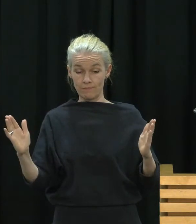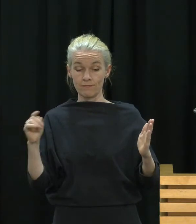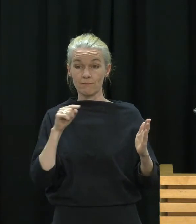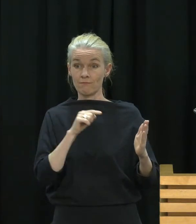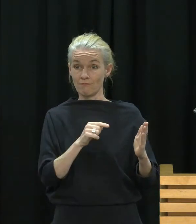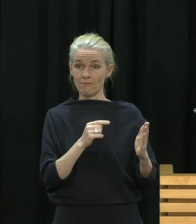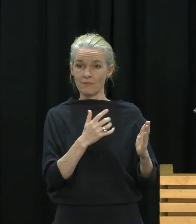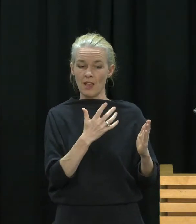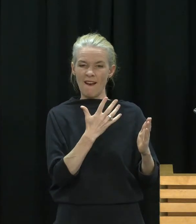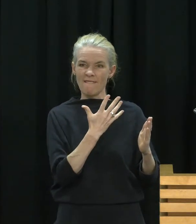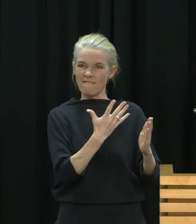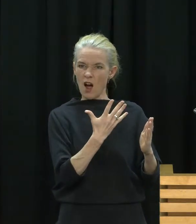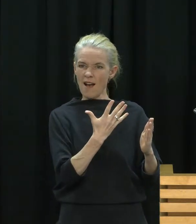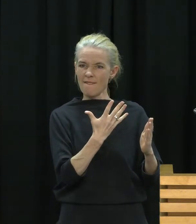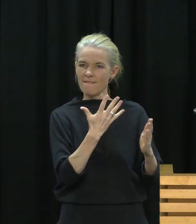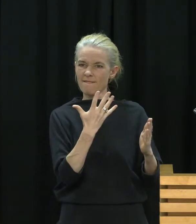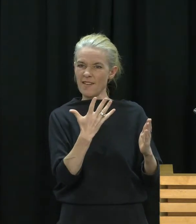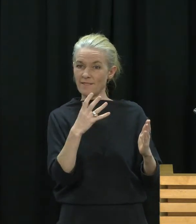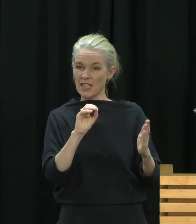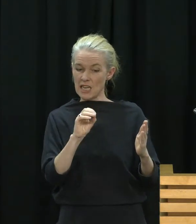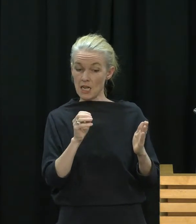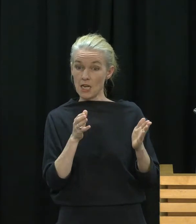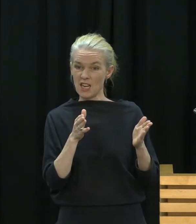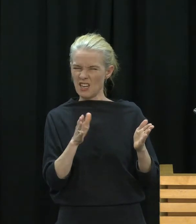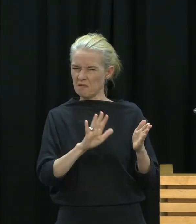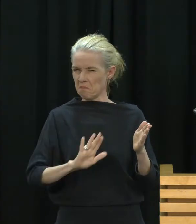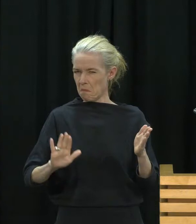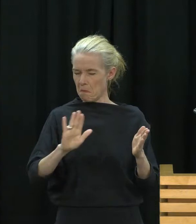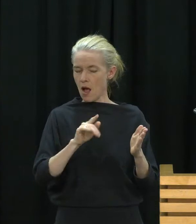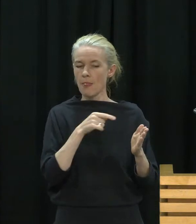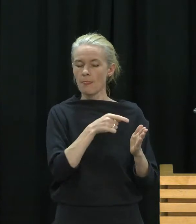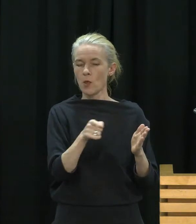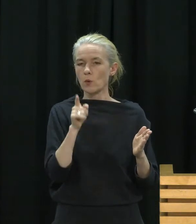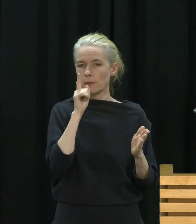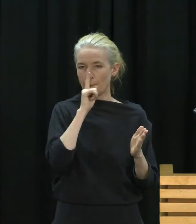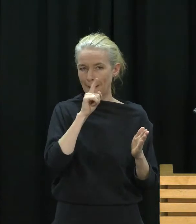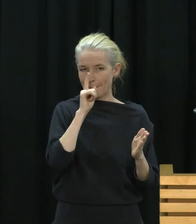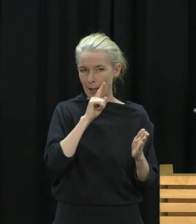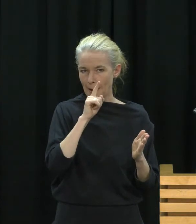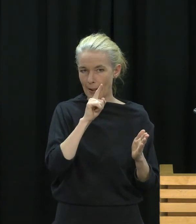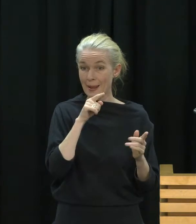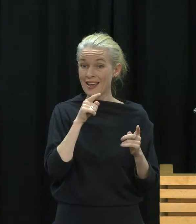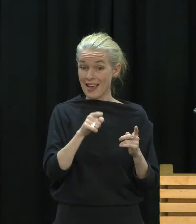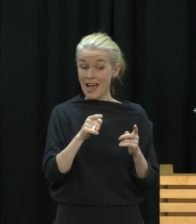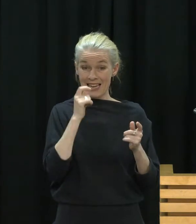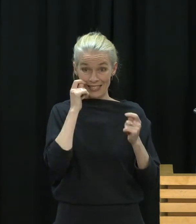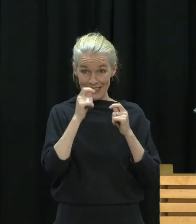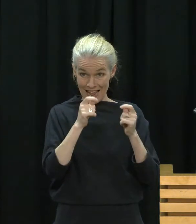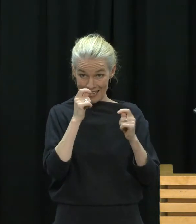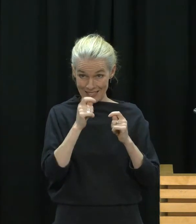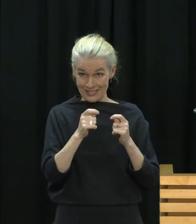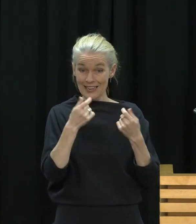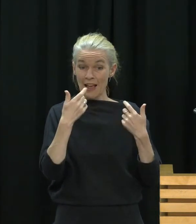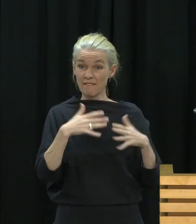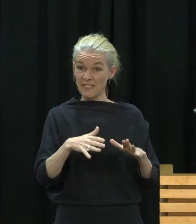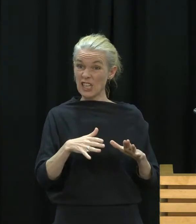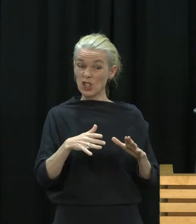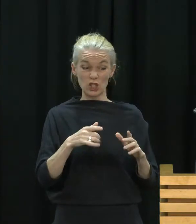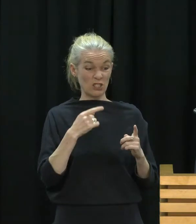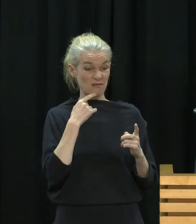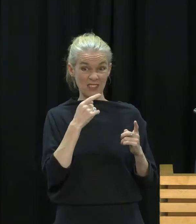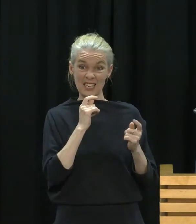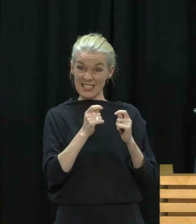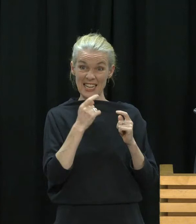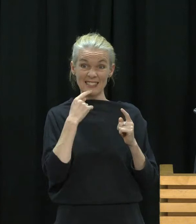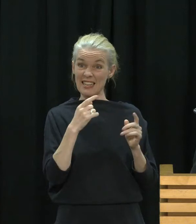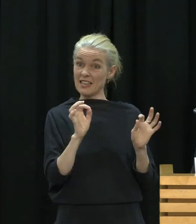anymore, but the ones who have to isolate for 14 days and the ones that only have to isolate until they've returned a negative test?